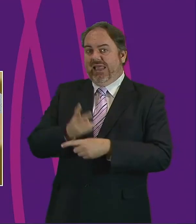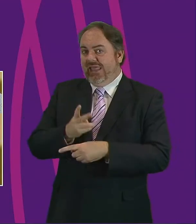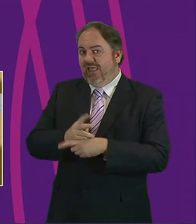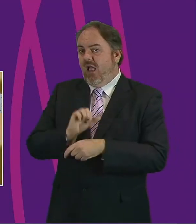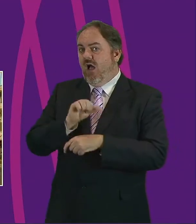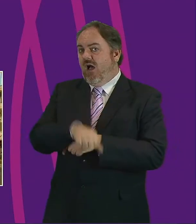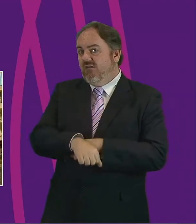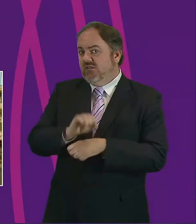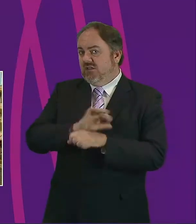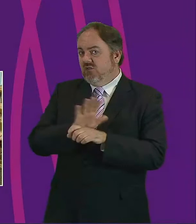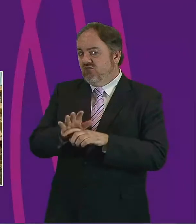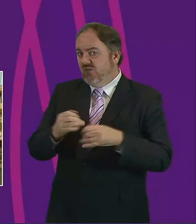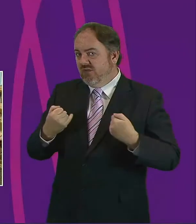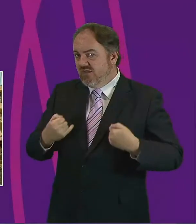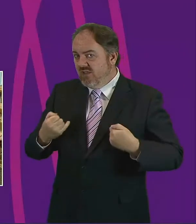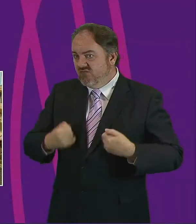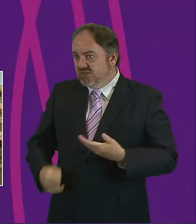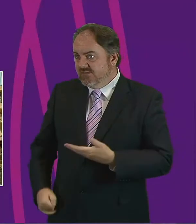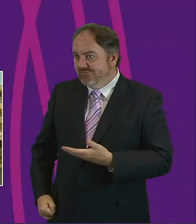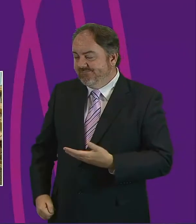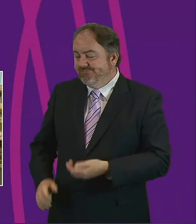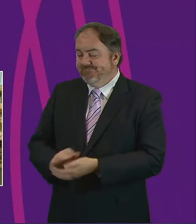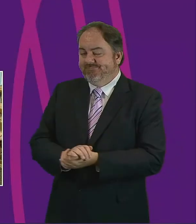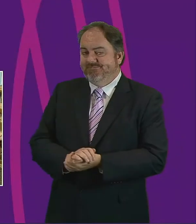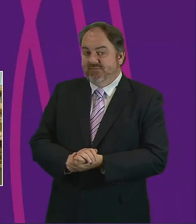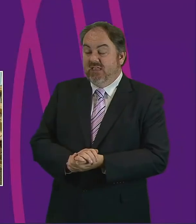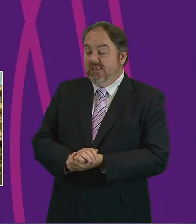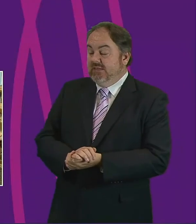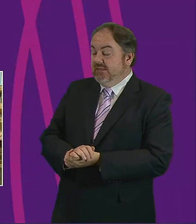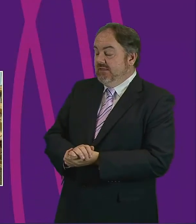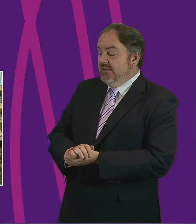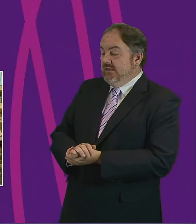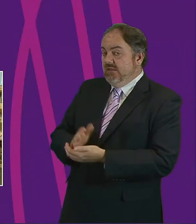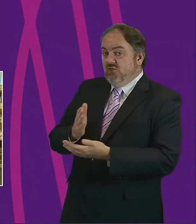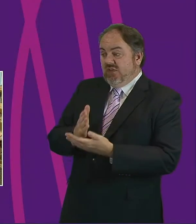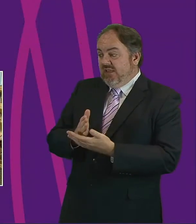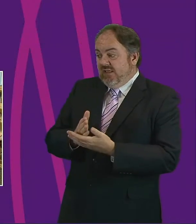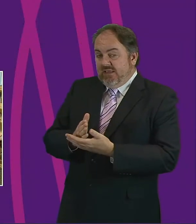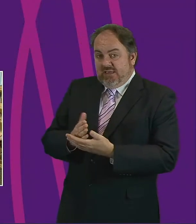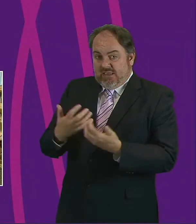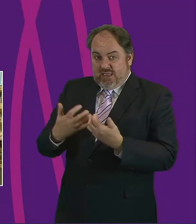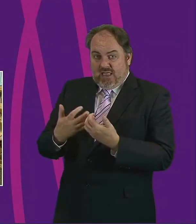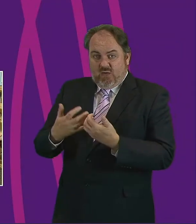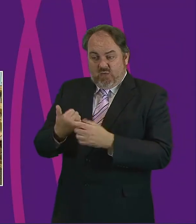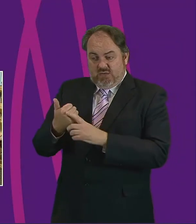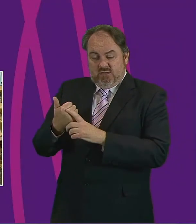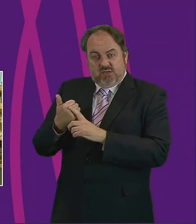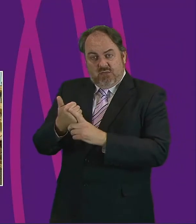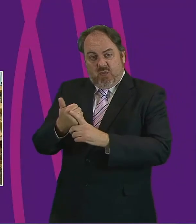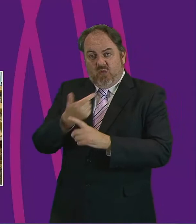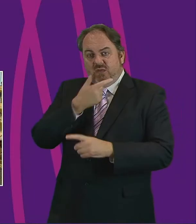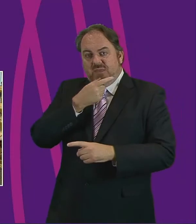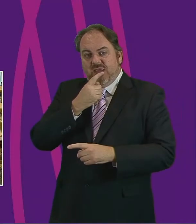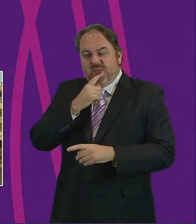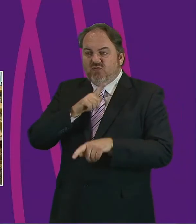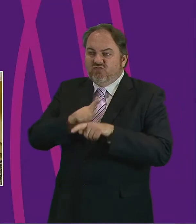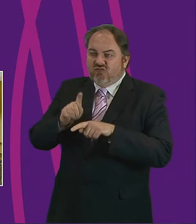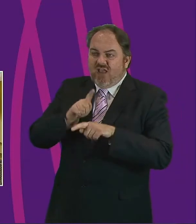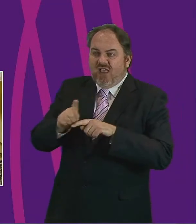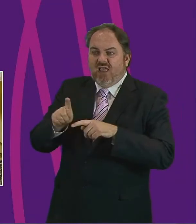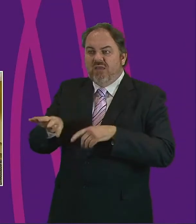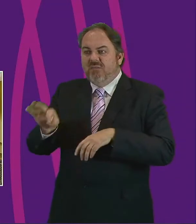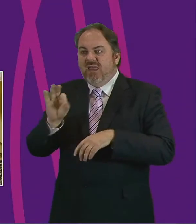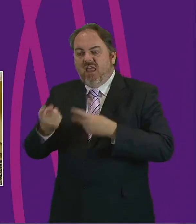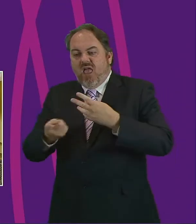level? First Minister. Well, firstly, in terms of how we support people to fly less and to use alternatives,